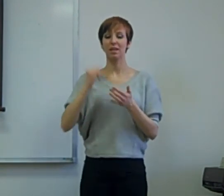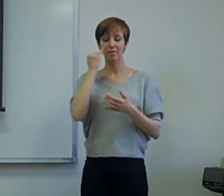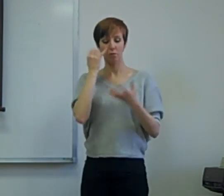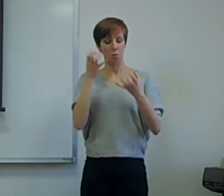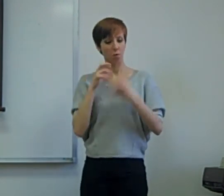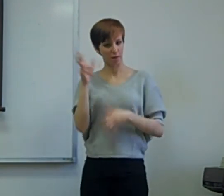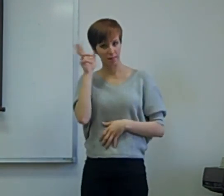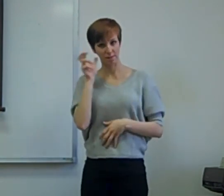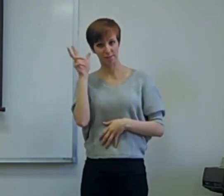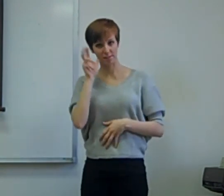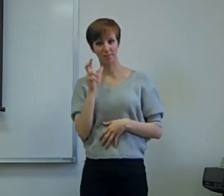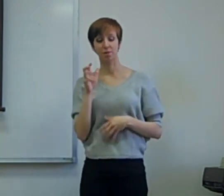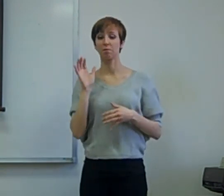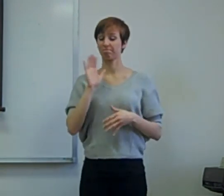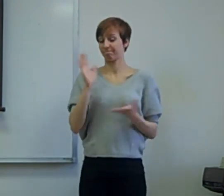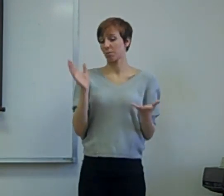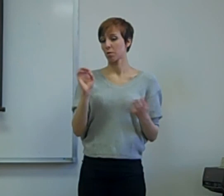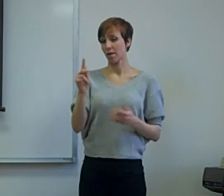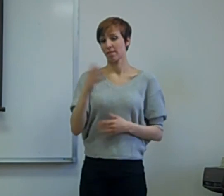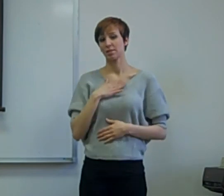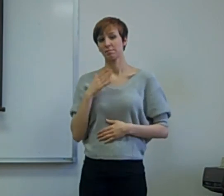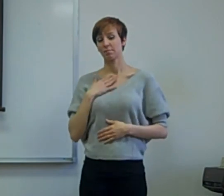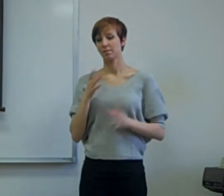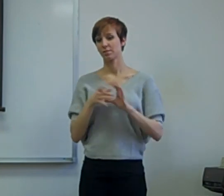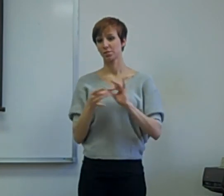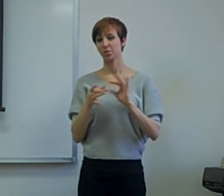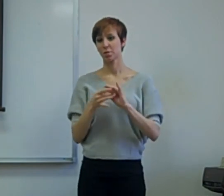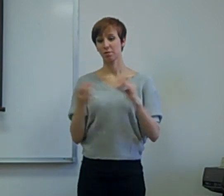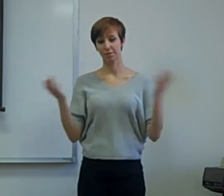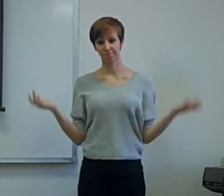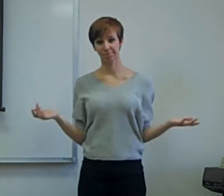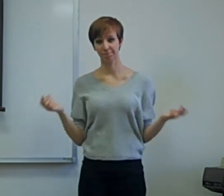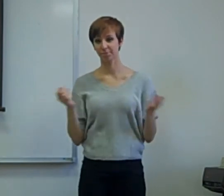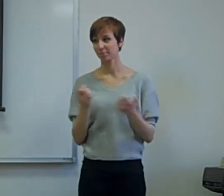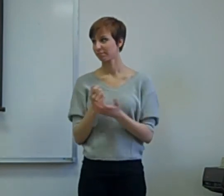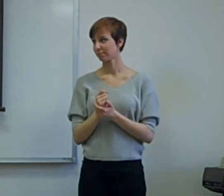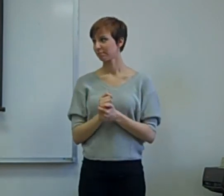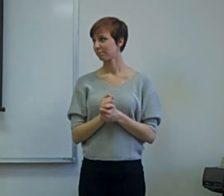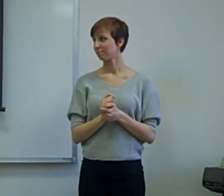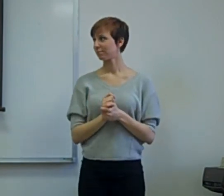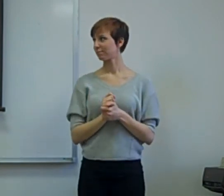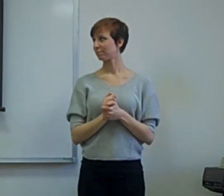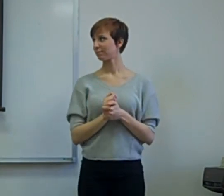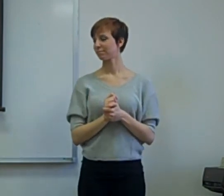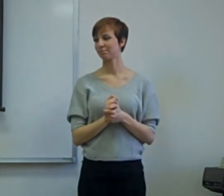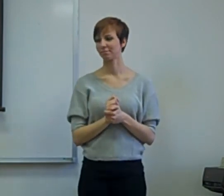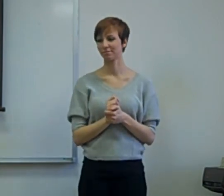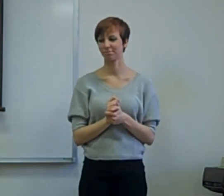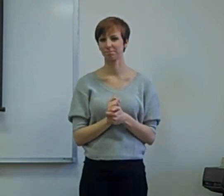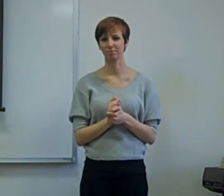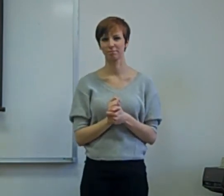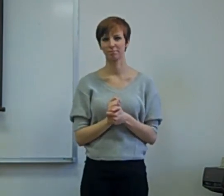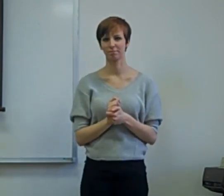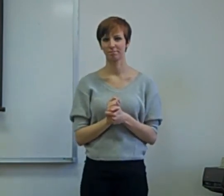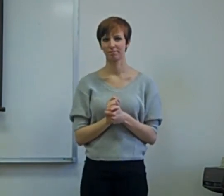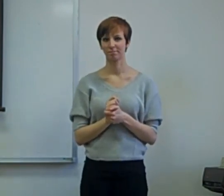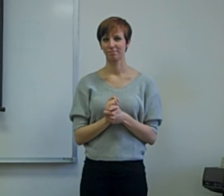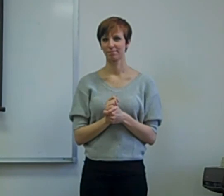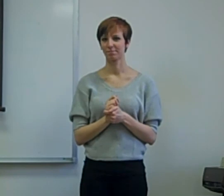So, and on that note, are you guys okay? So, questions?